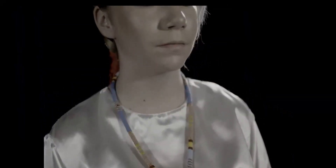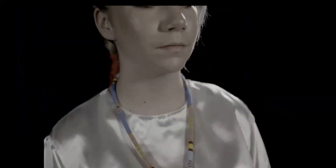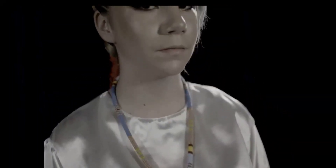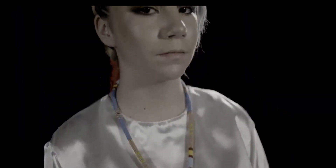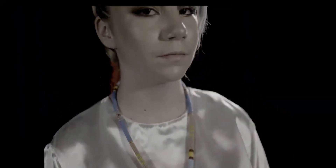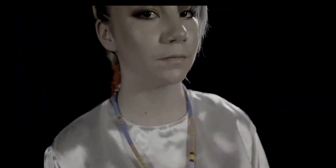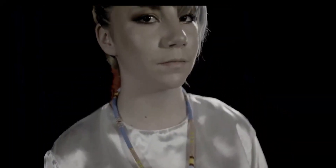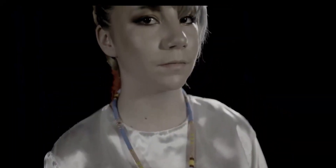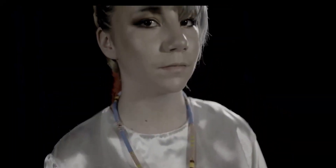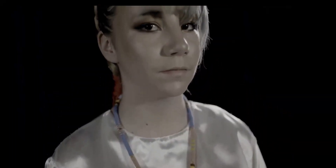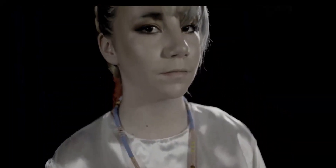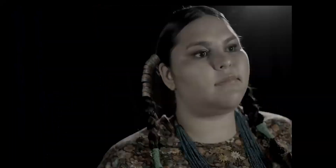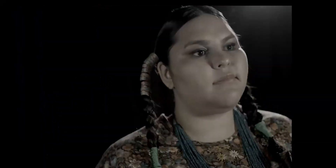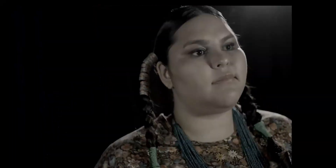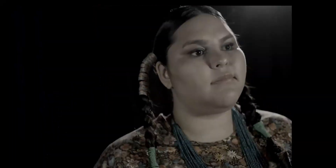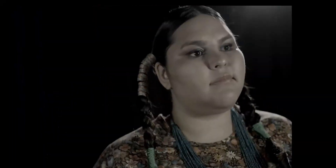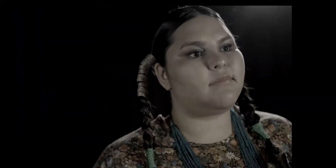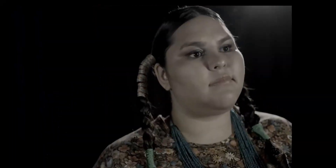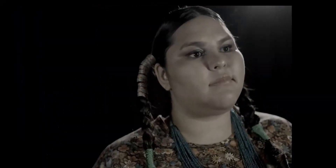our flame.